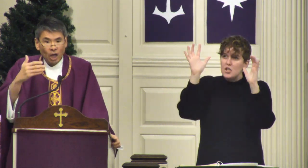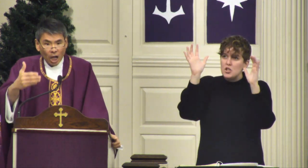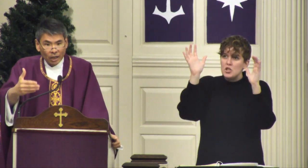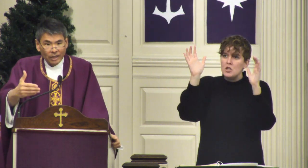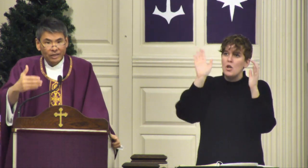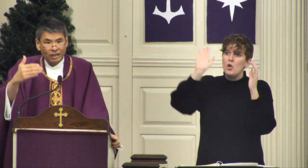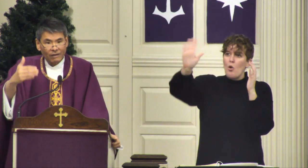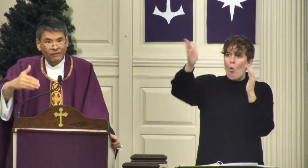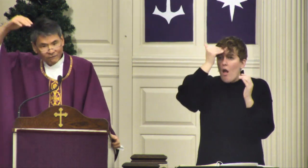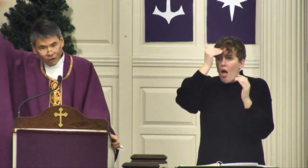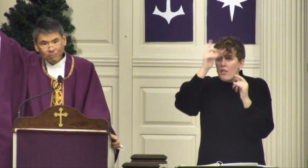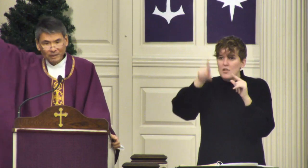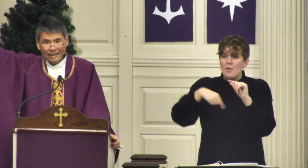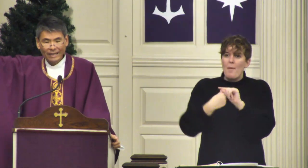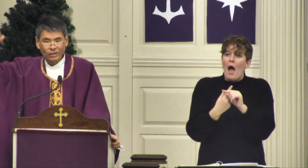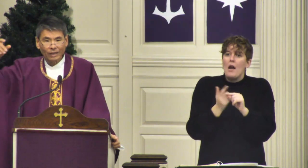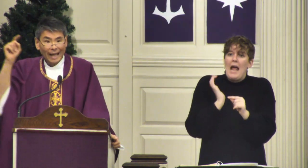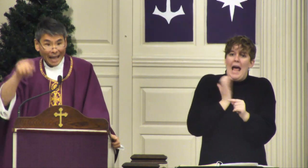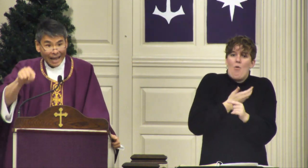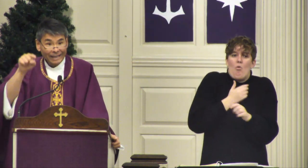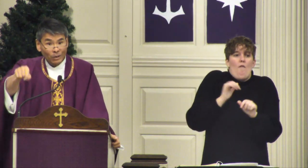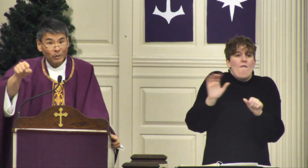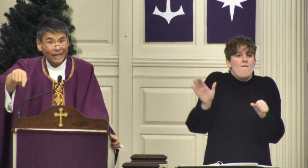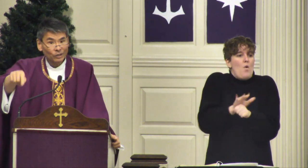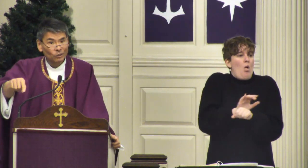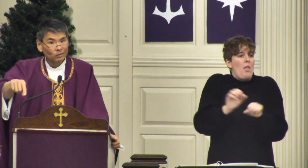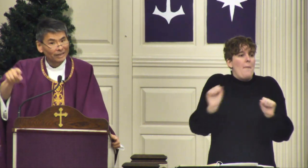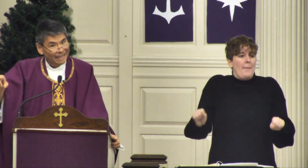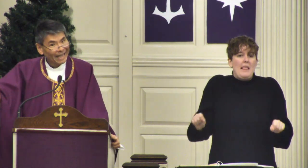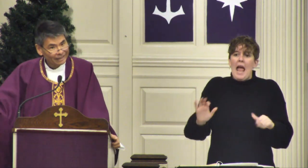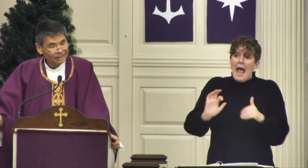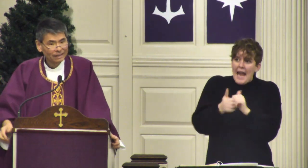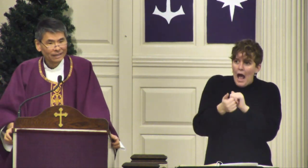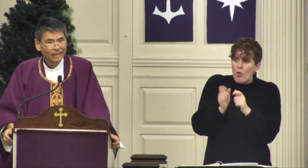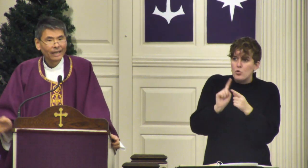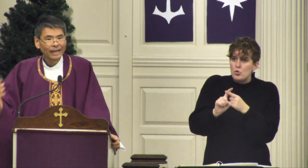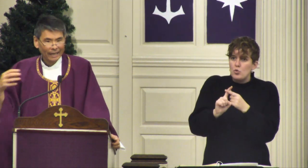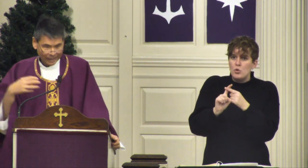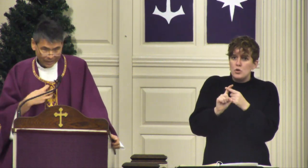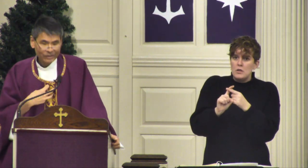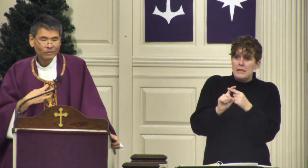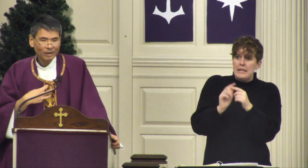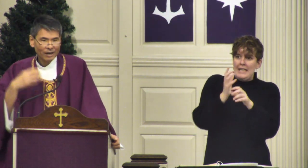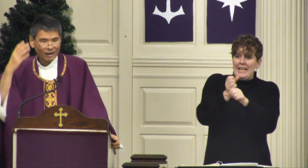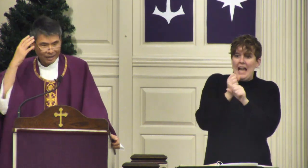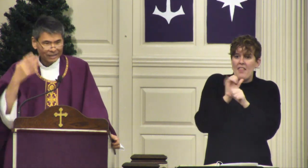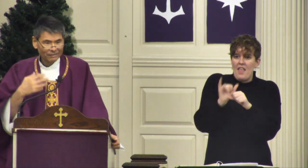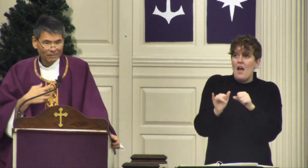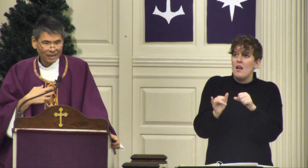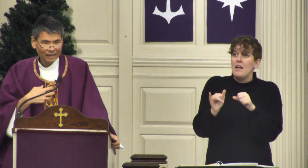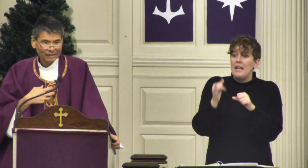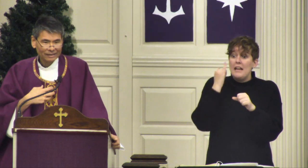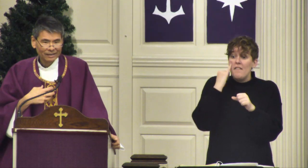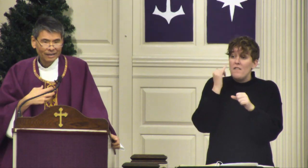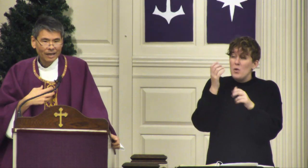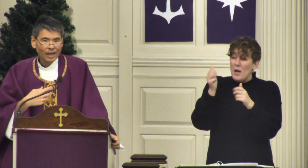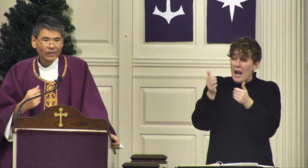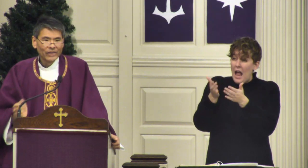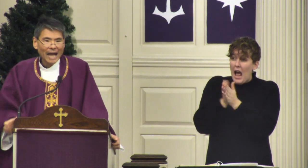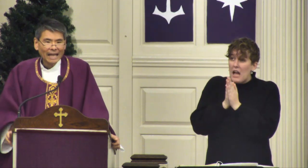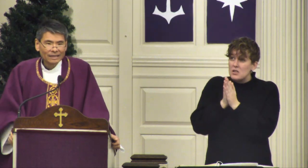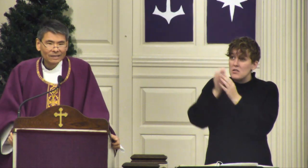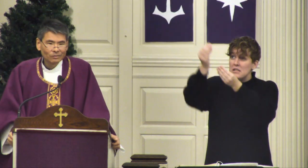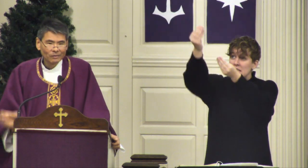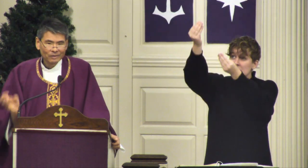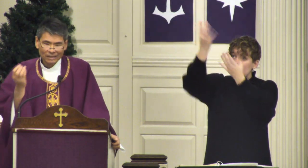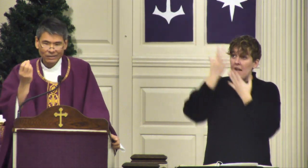his knowledge of our full potential and the way to get it into our hearts and minds, that's